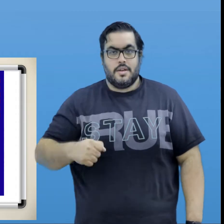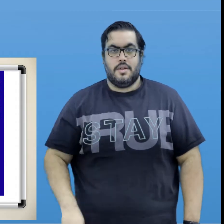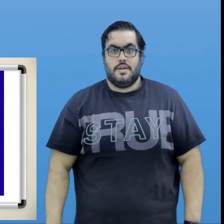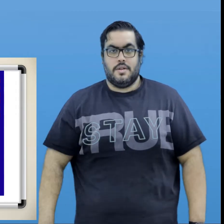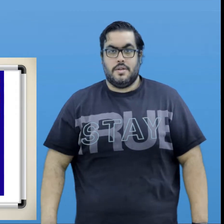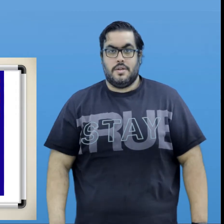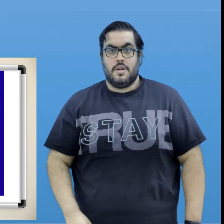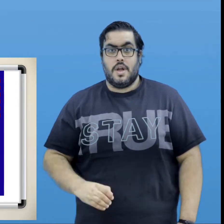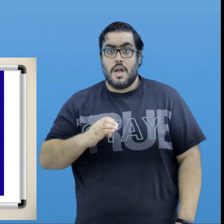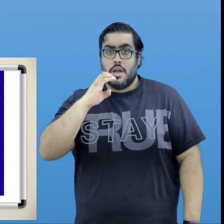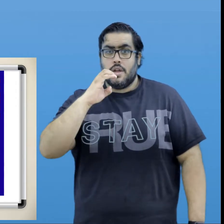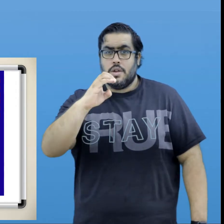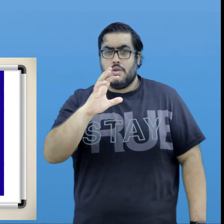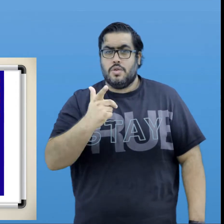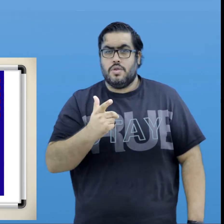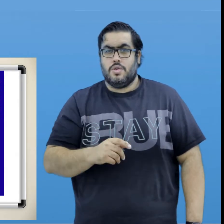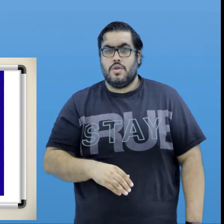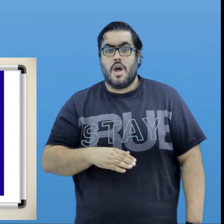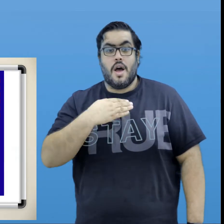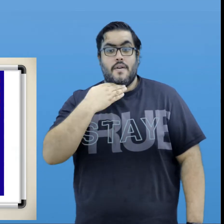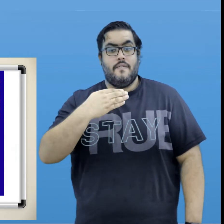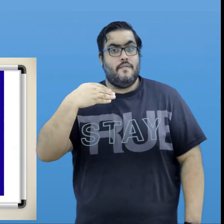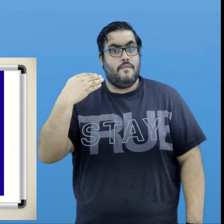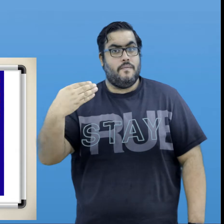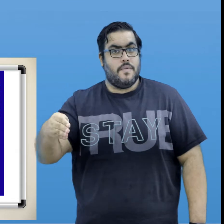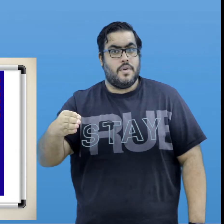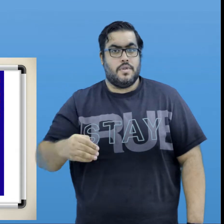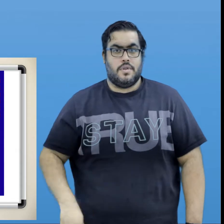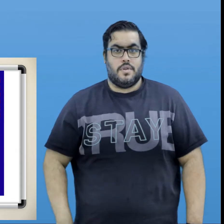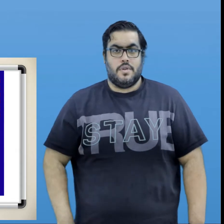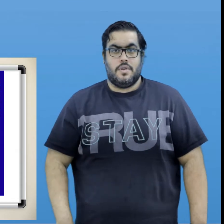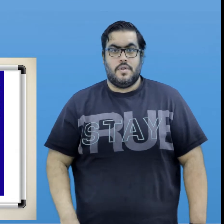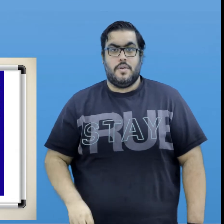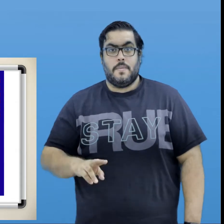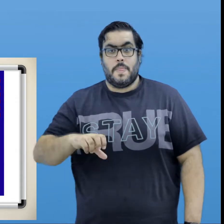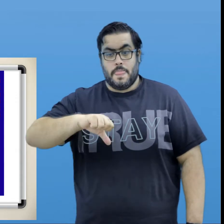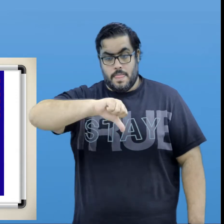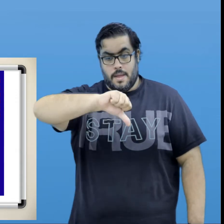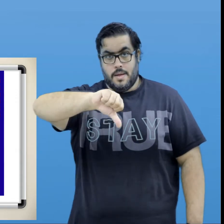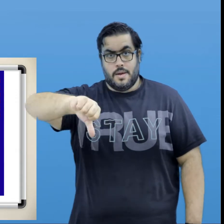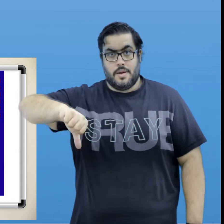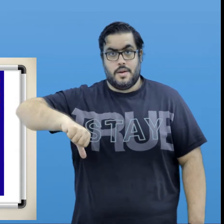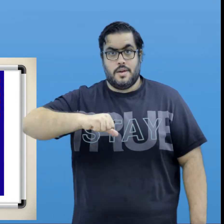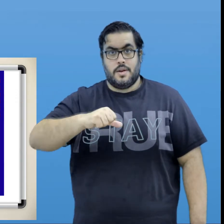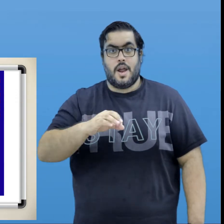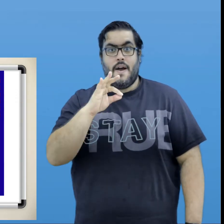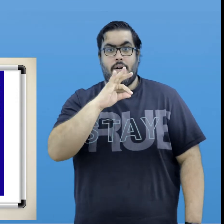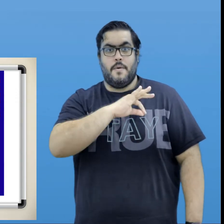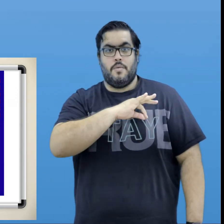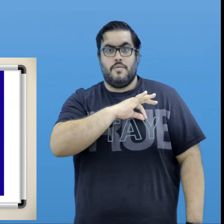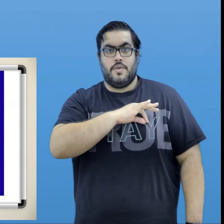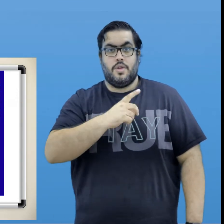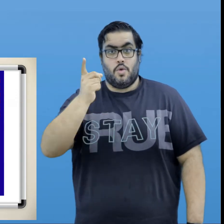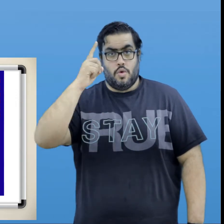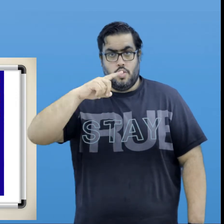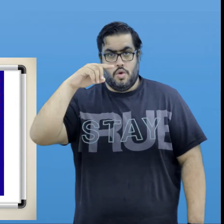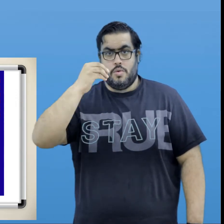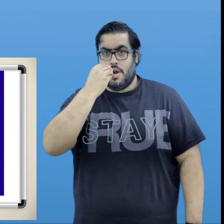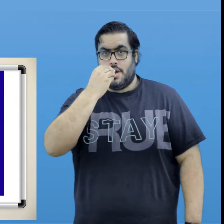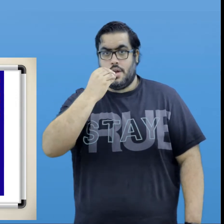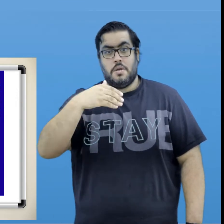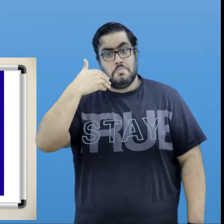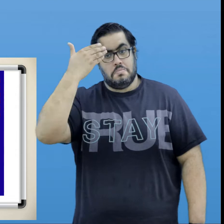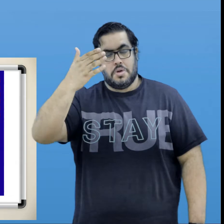The answer is, I can add vegetables and unsaturated fats to my daily diet to be in a good